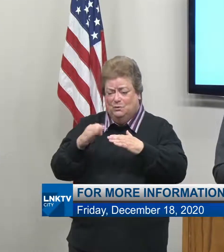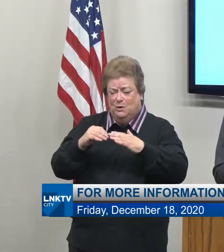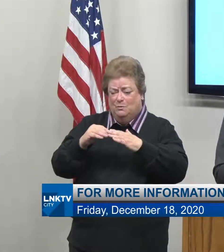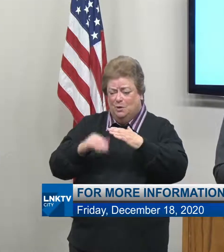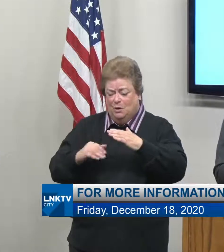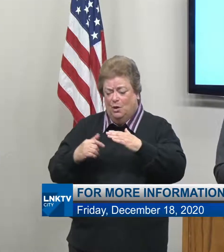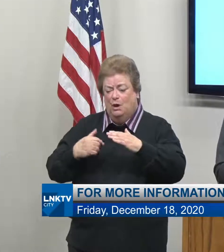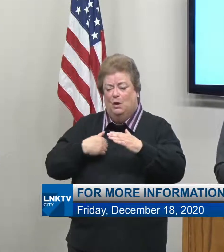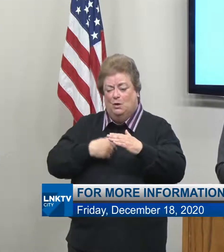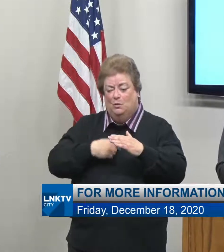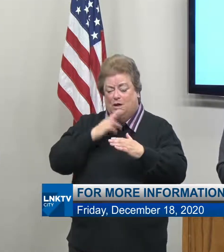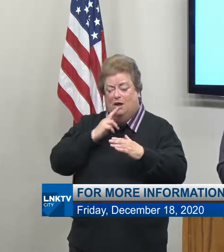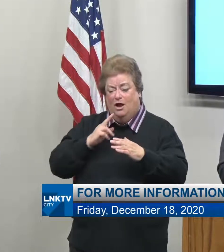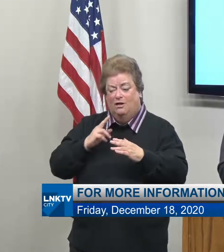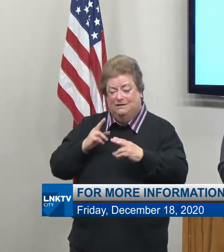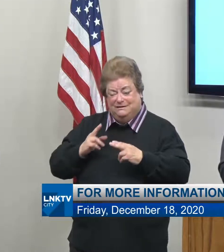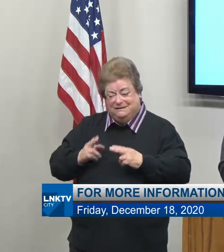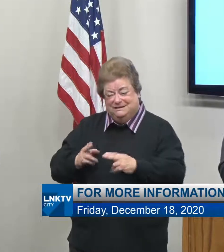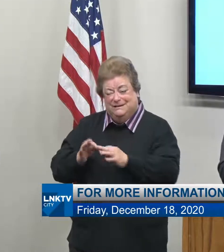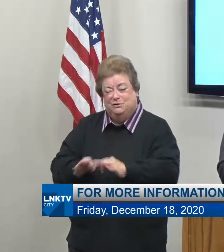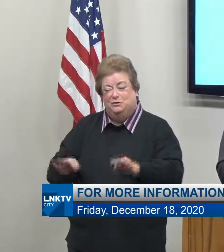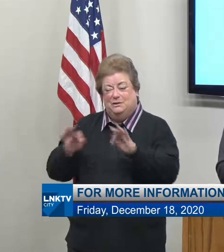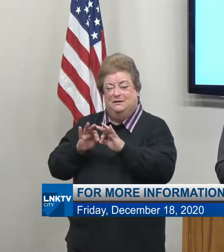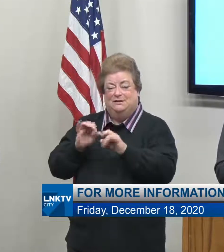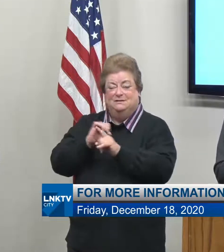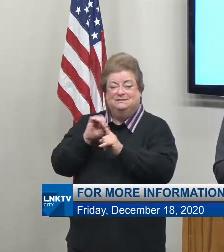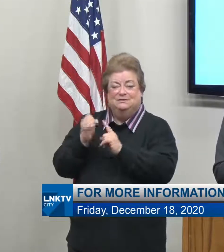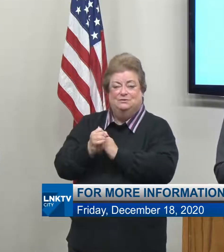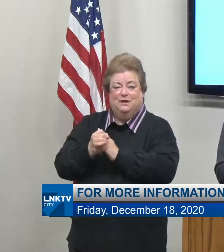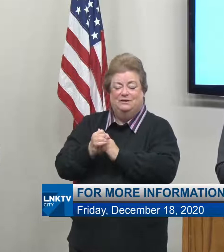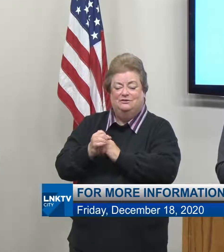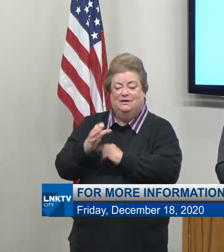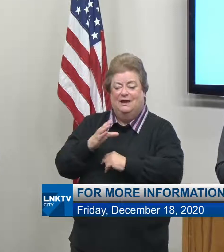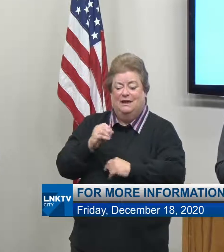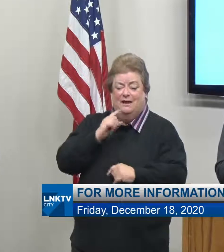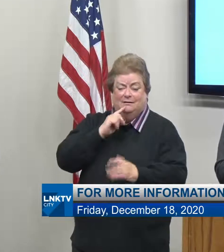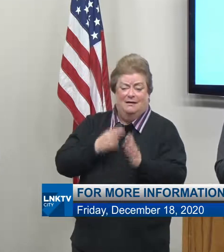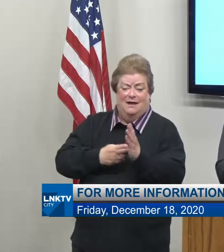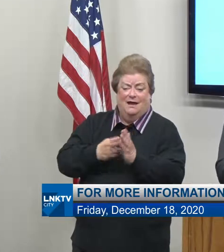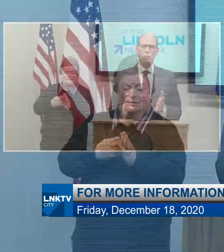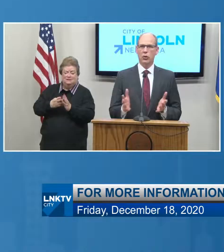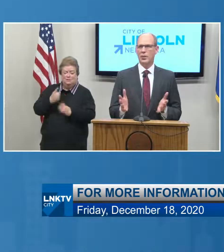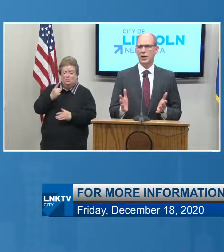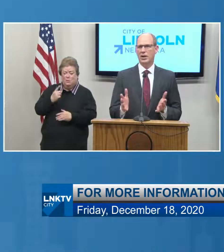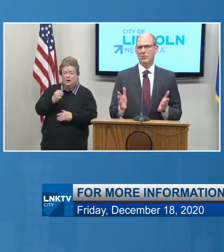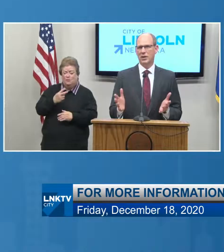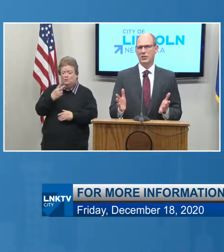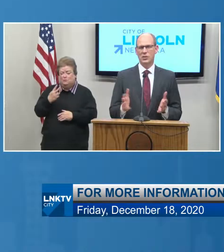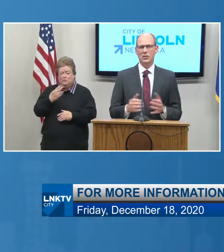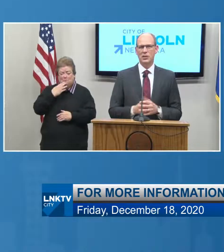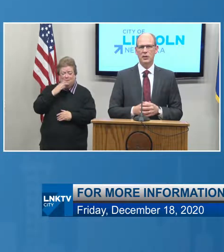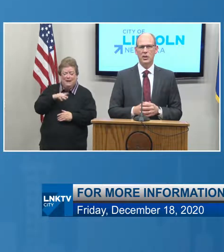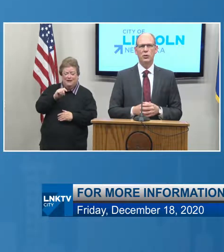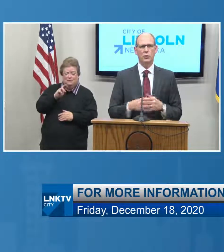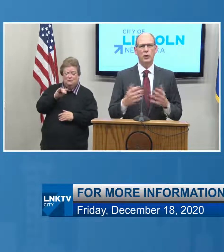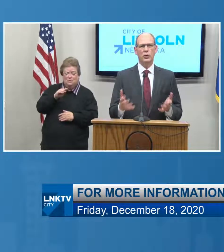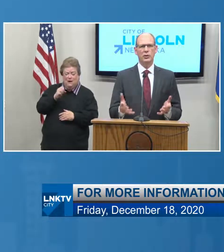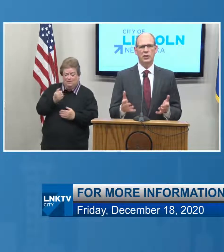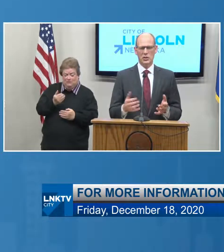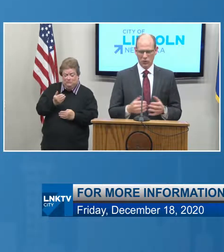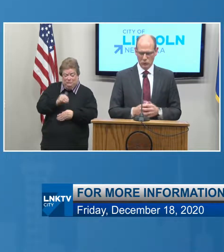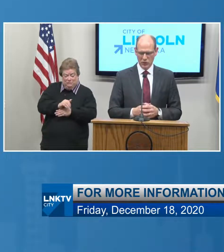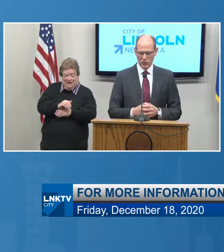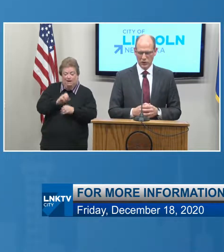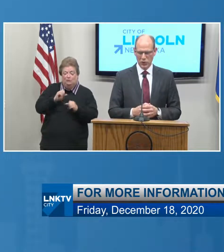an urgent and critical situations. And frankly, 1 or 2 bad trauma events this evening could throw